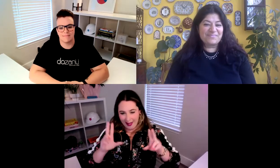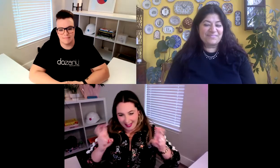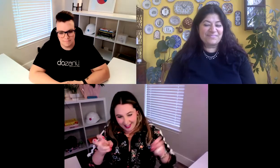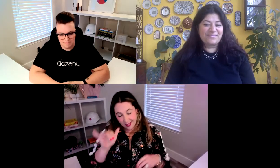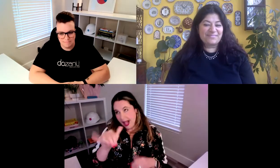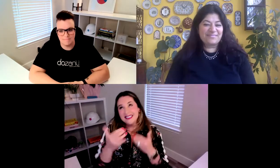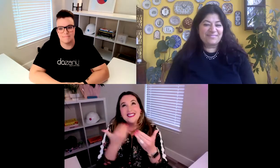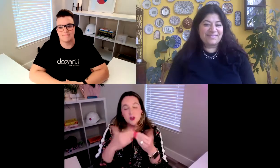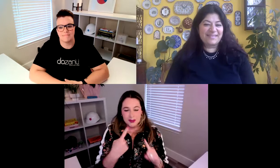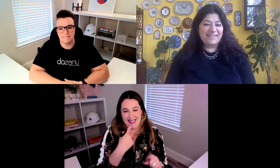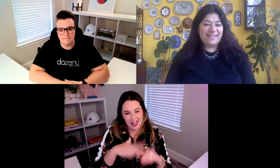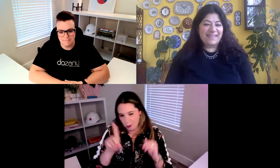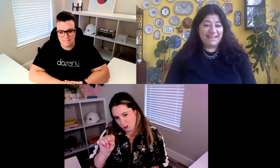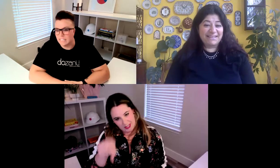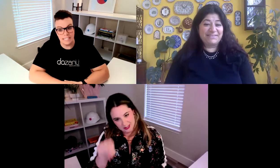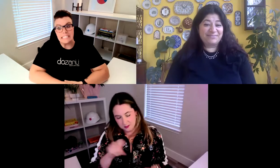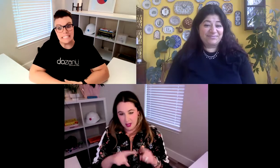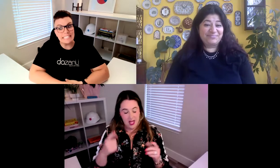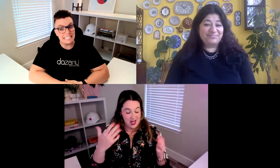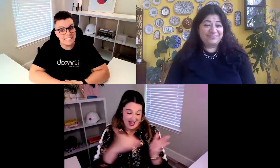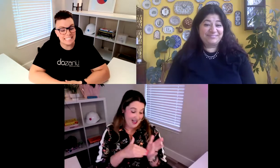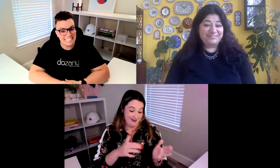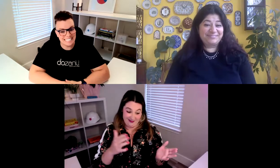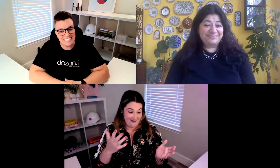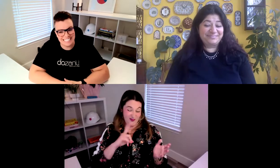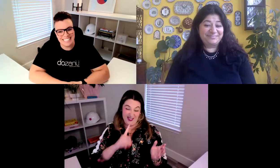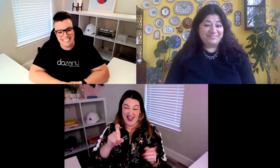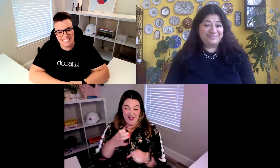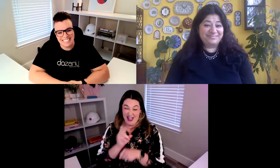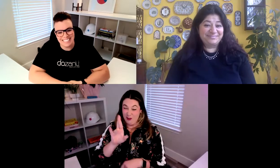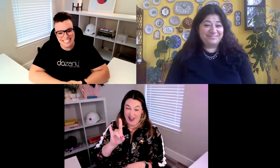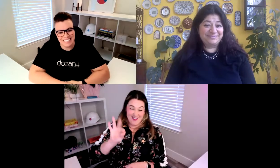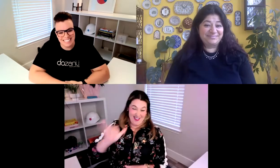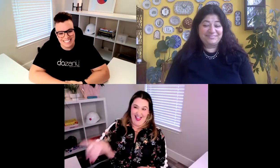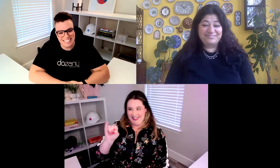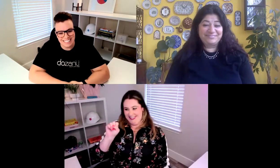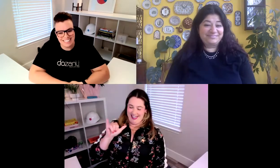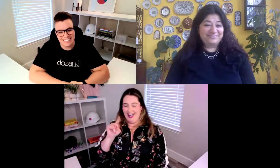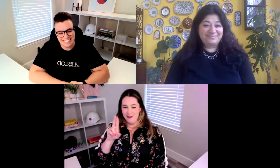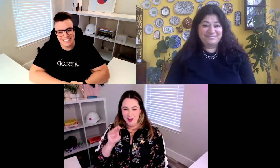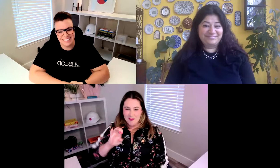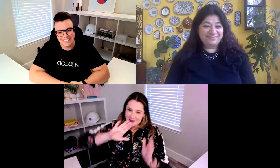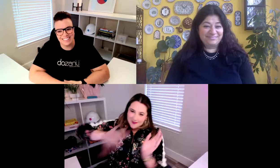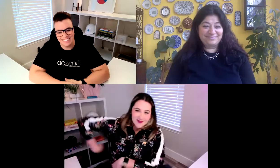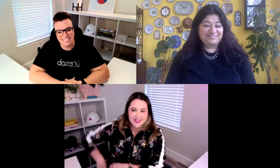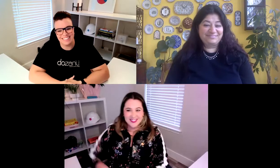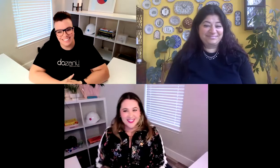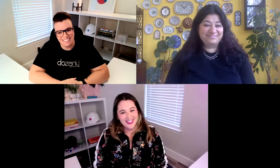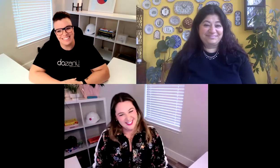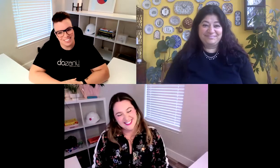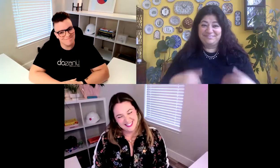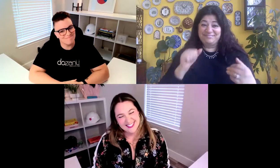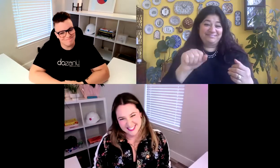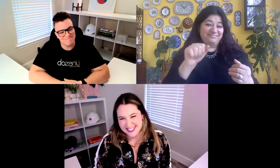forward and don't let imposter syndrome get in the way of what you can actually do. So really, you know, you have to